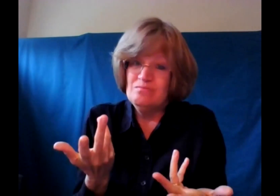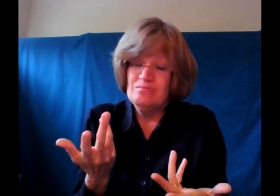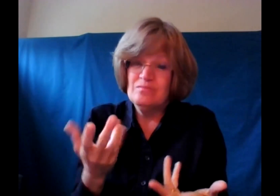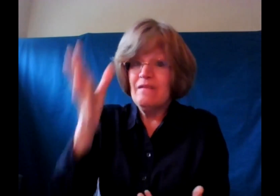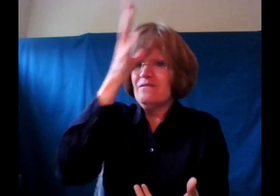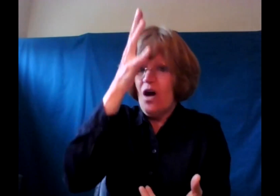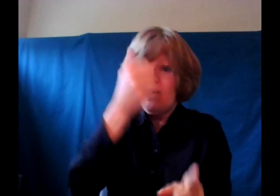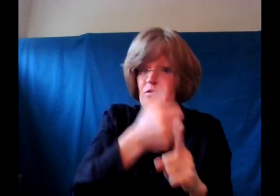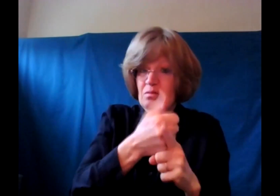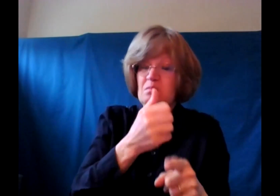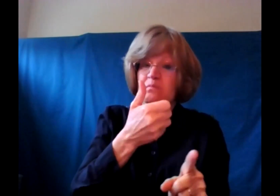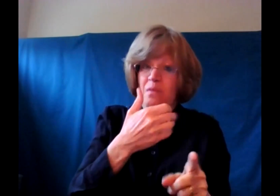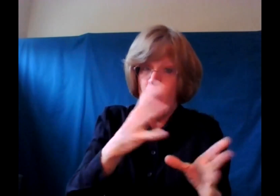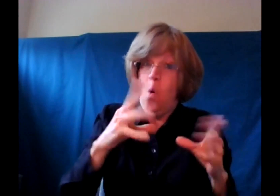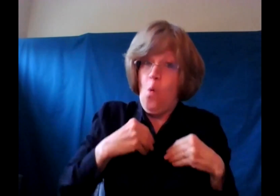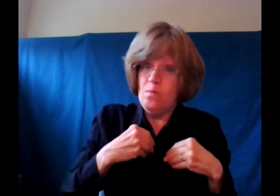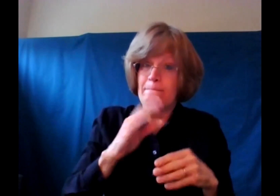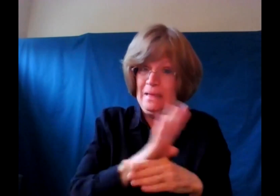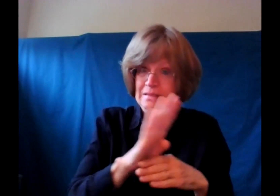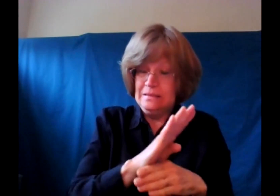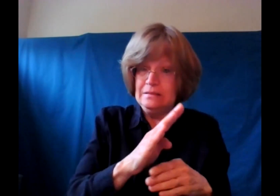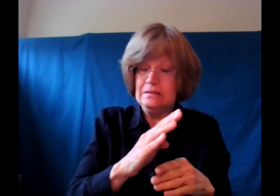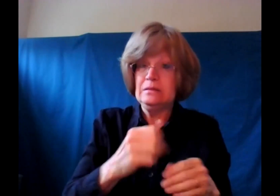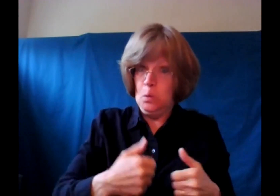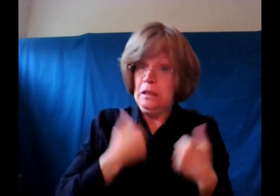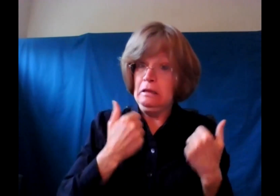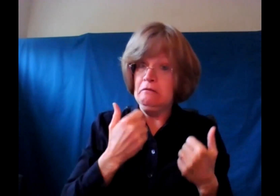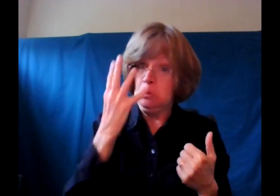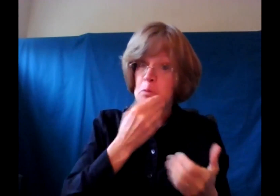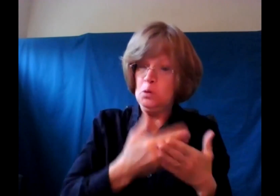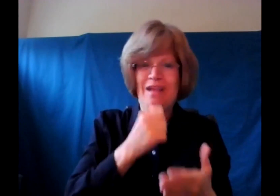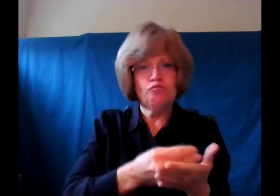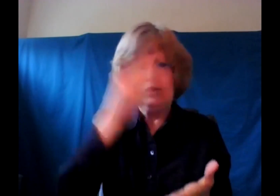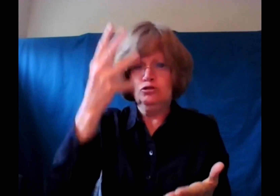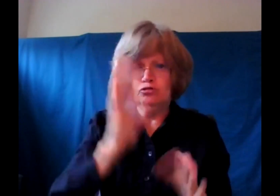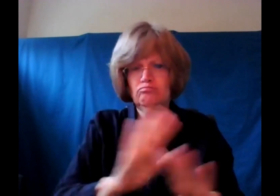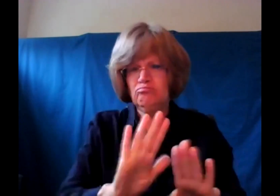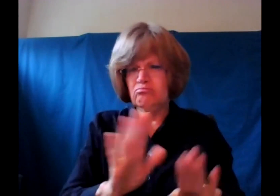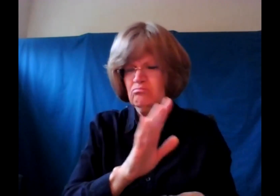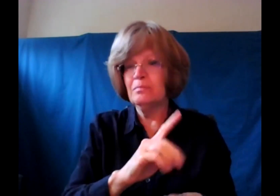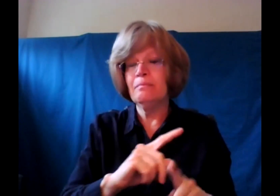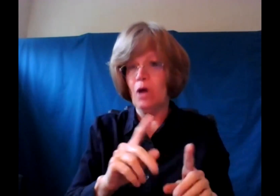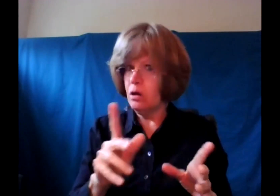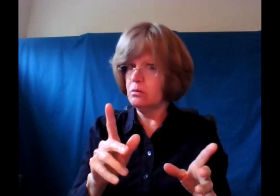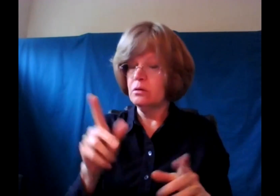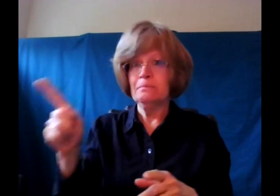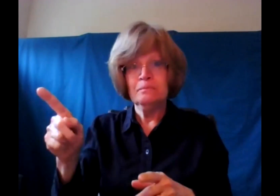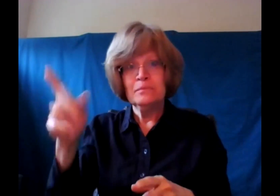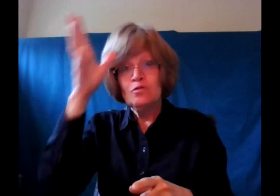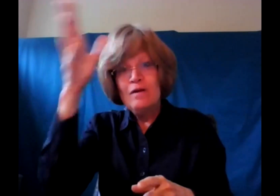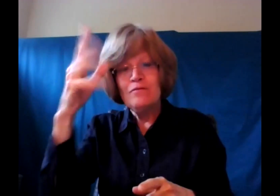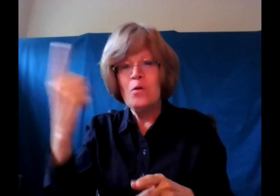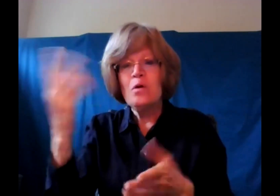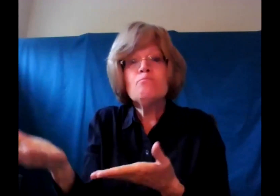My father had his own business, and we lived fairly well. We weren't rich. But he always